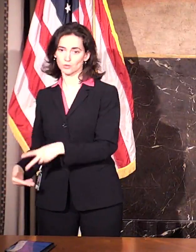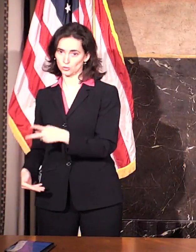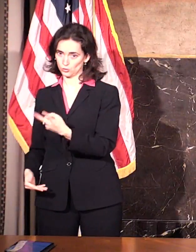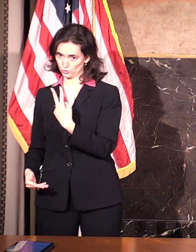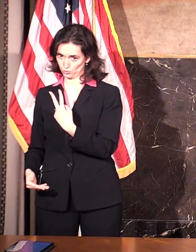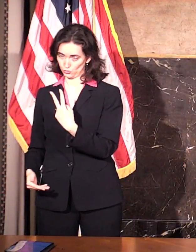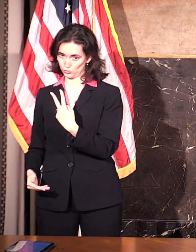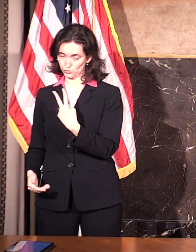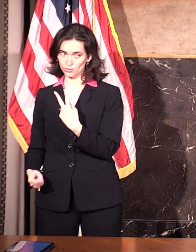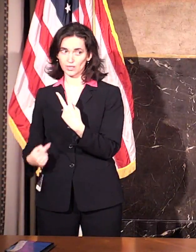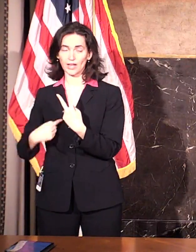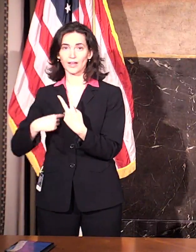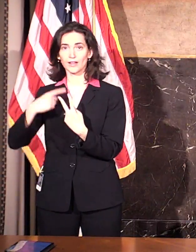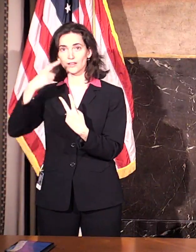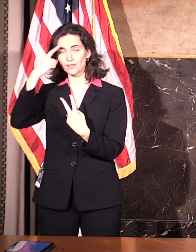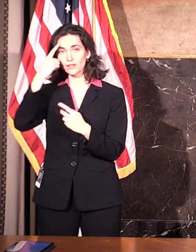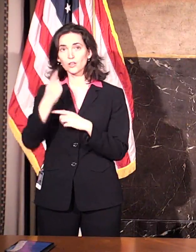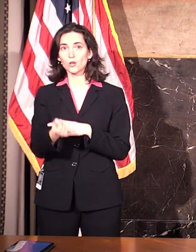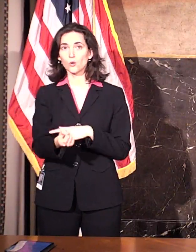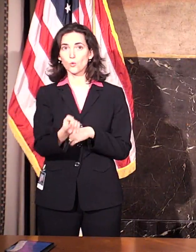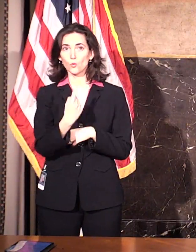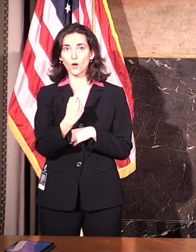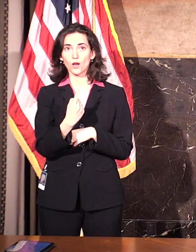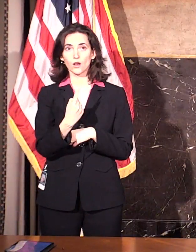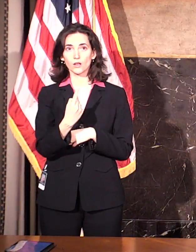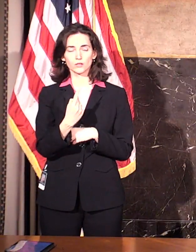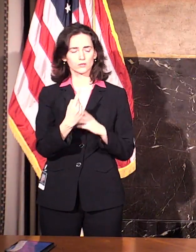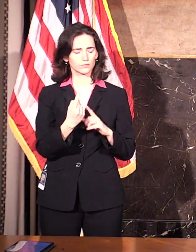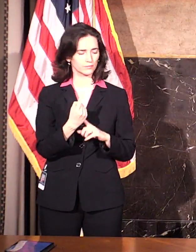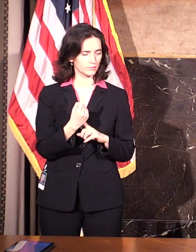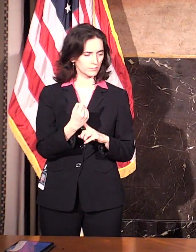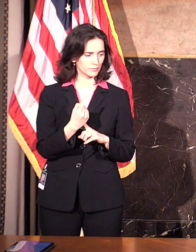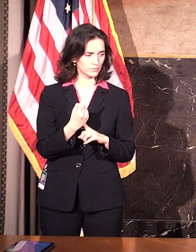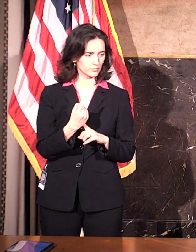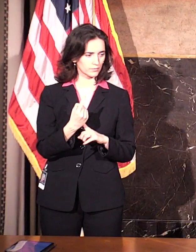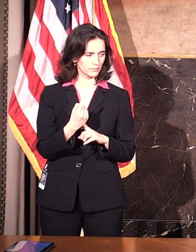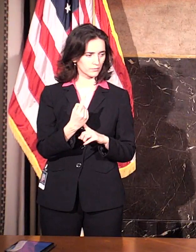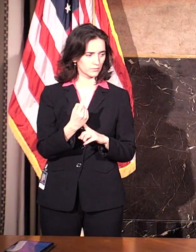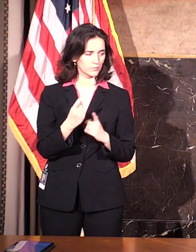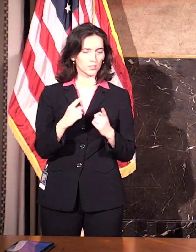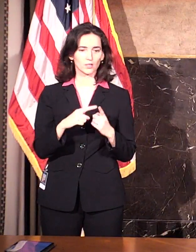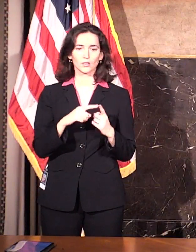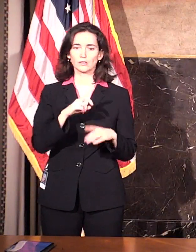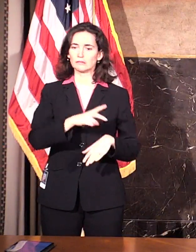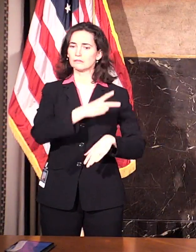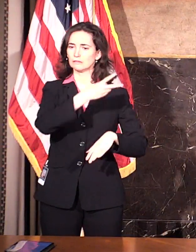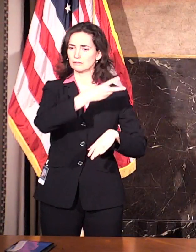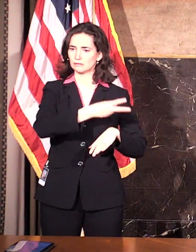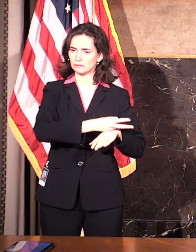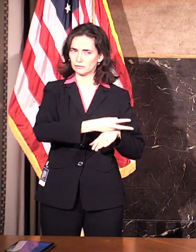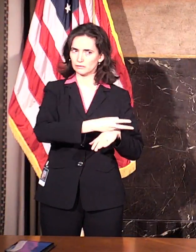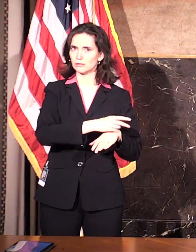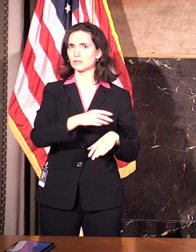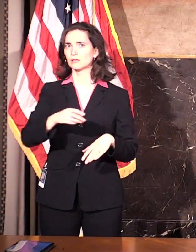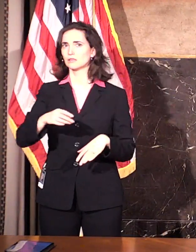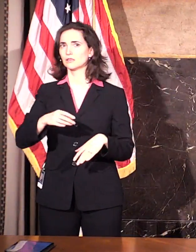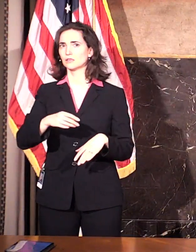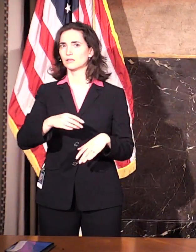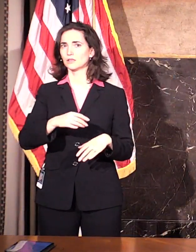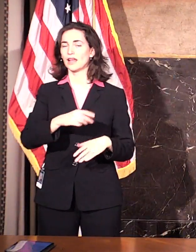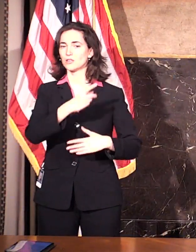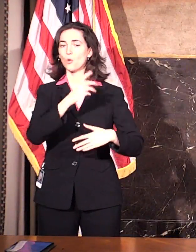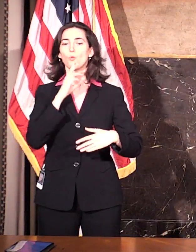One, I believe, slipped on ice and drowned in a pool. Another slipped on ice and had a fatal head injury as a result. The